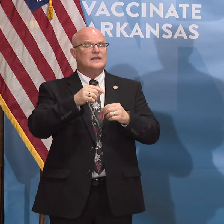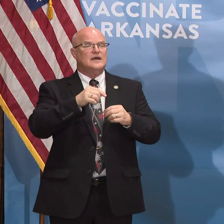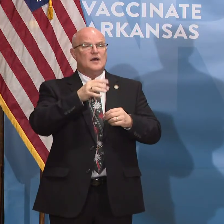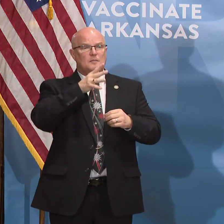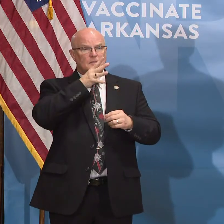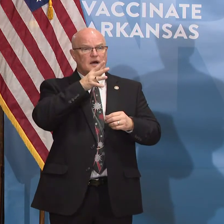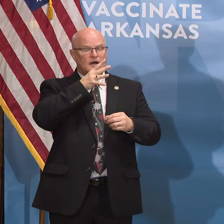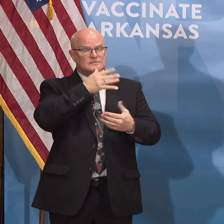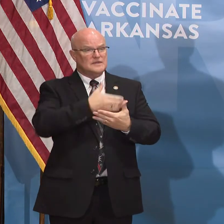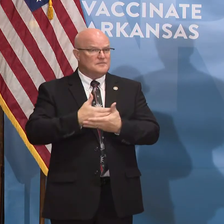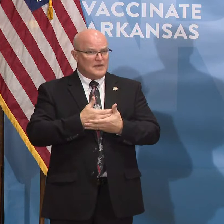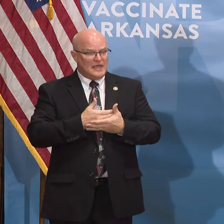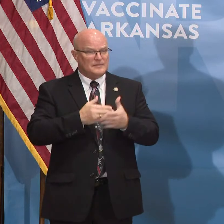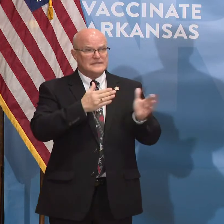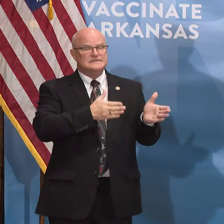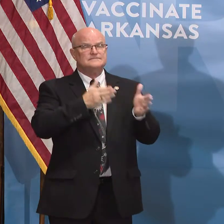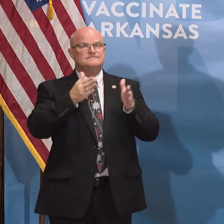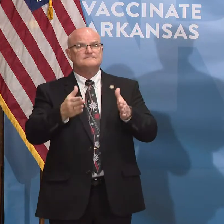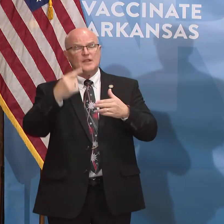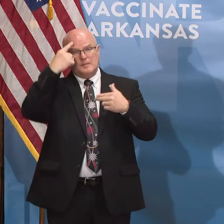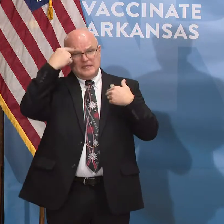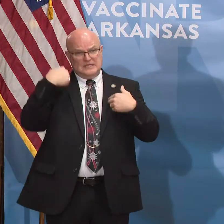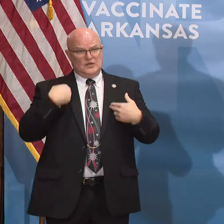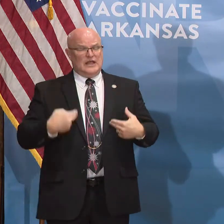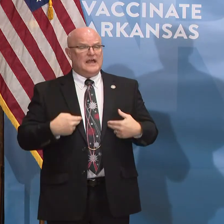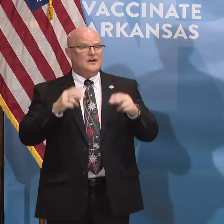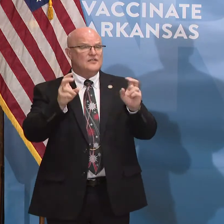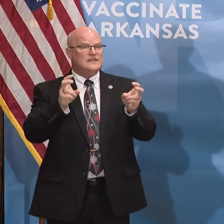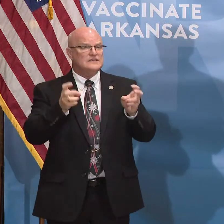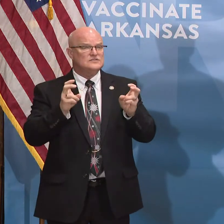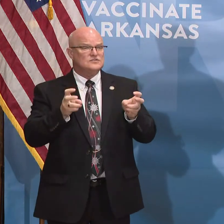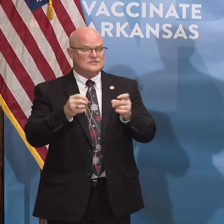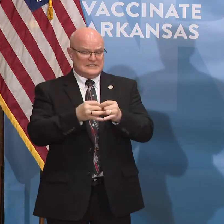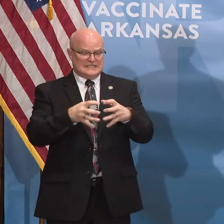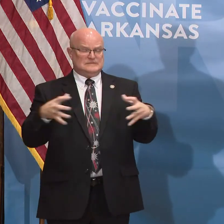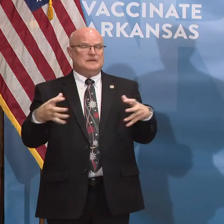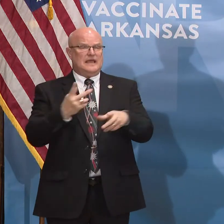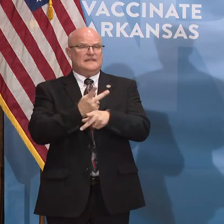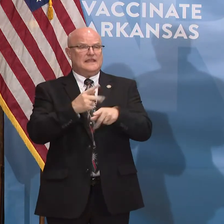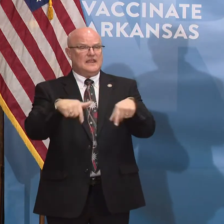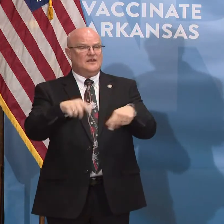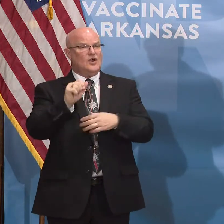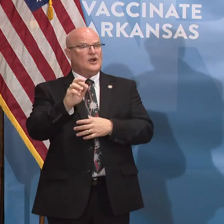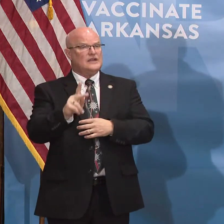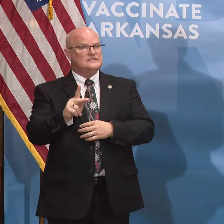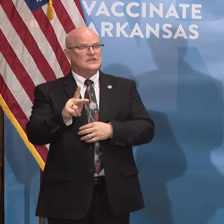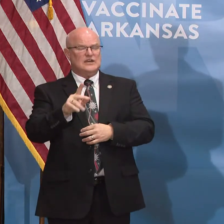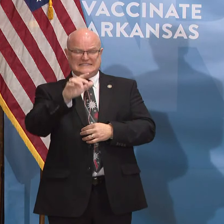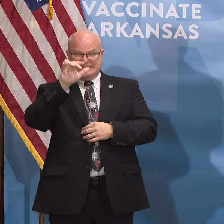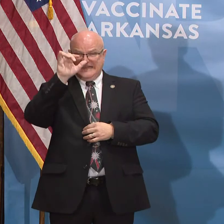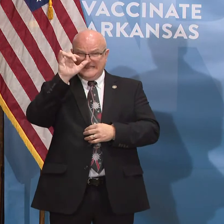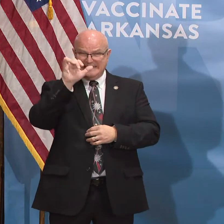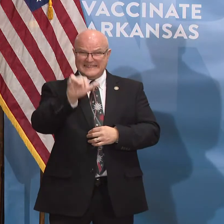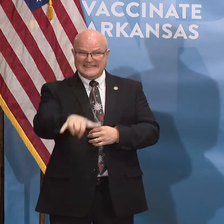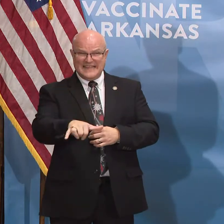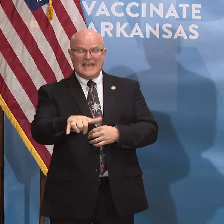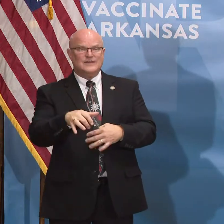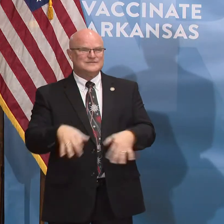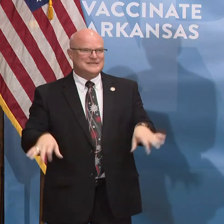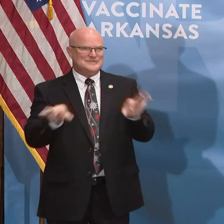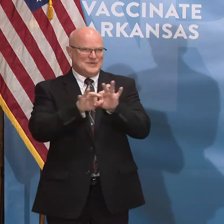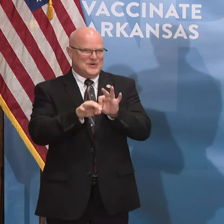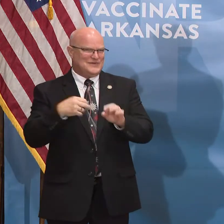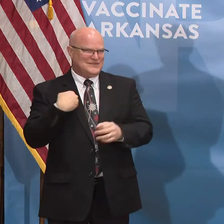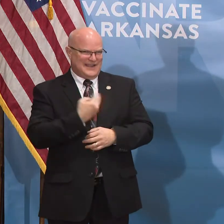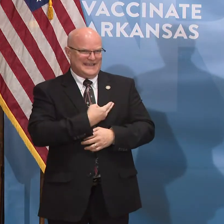address mental health issues with our community hospitals and expand that care in Arkansas. That was very, very important